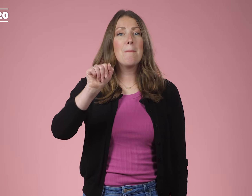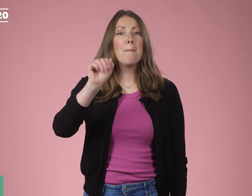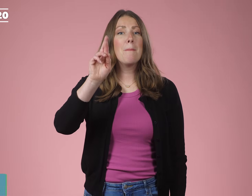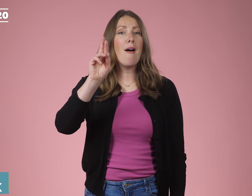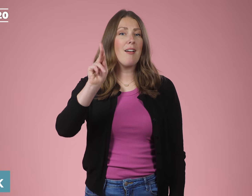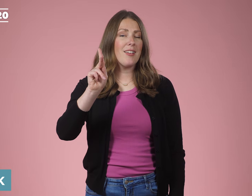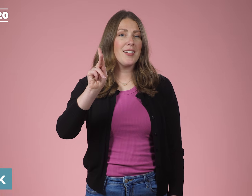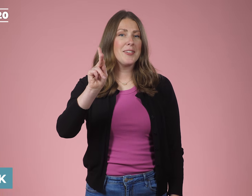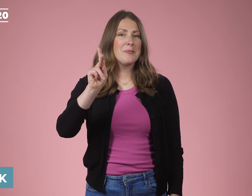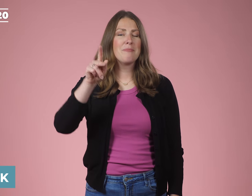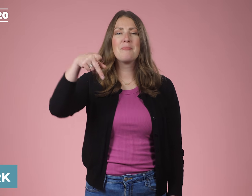Park,